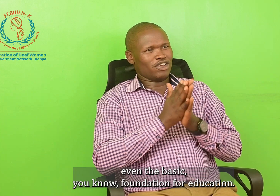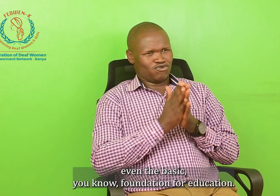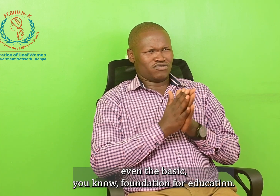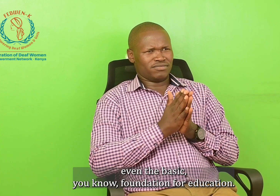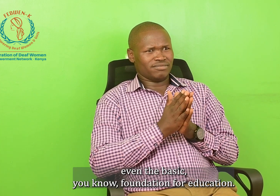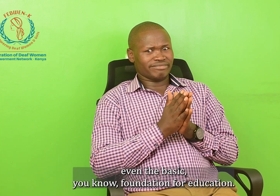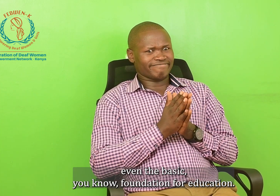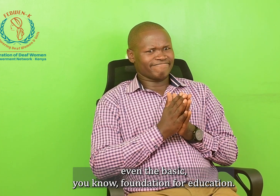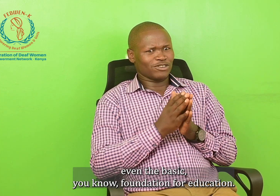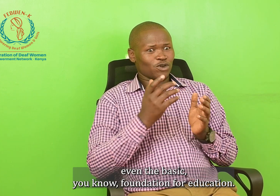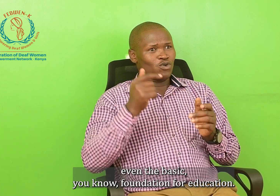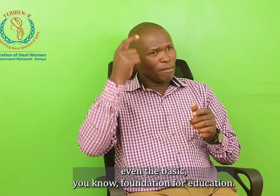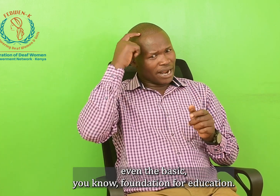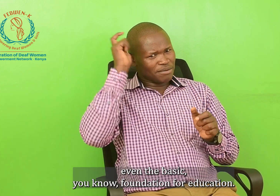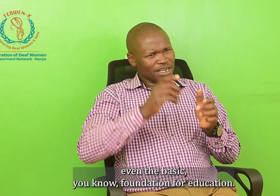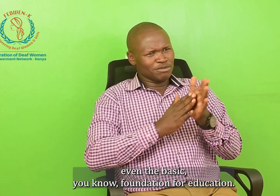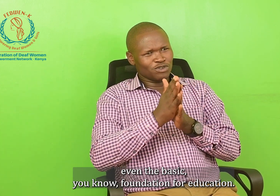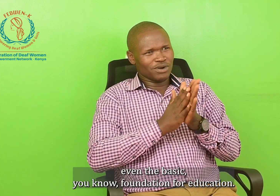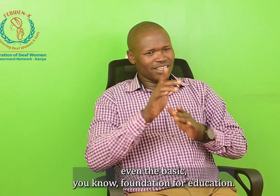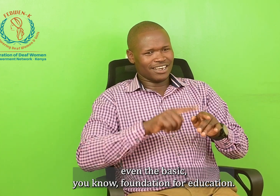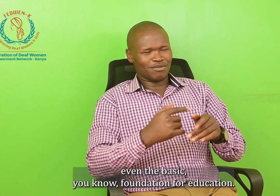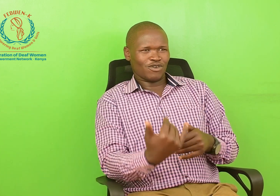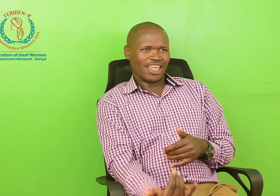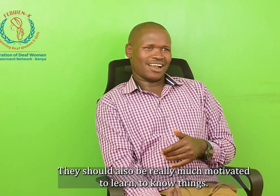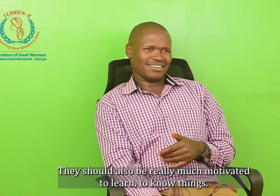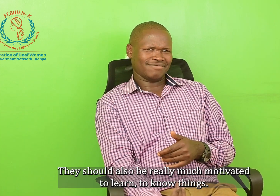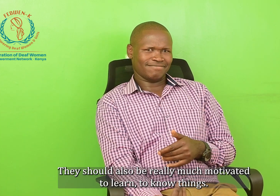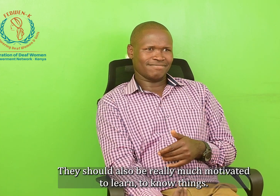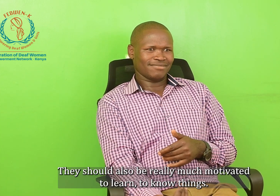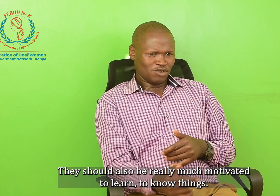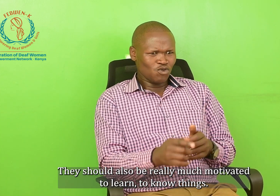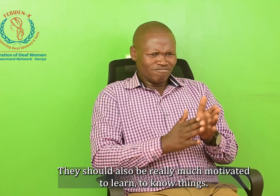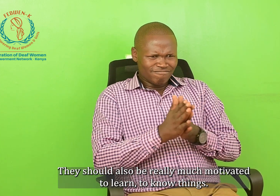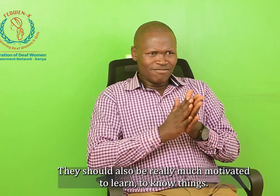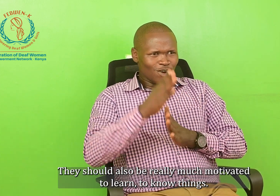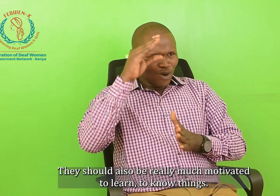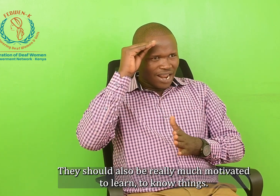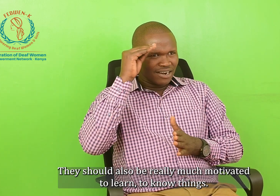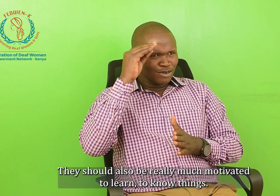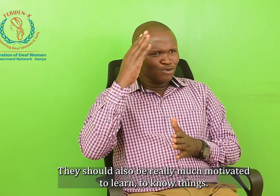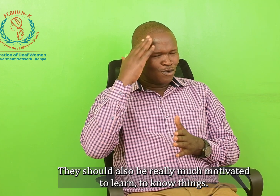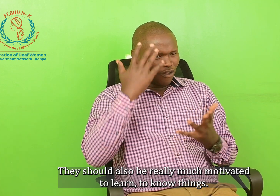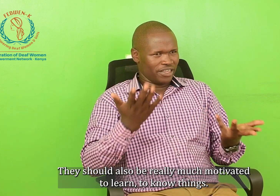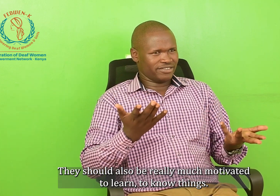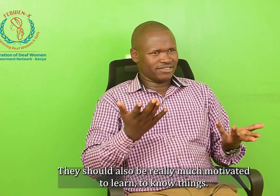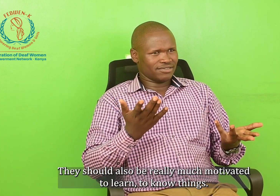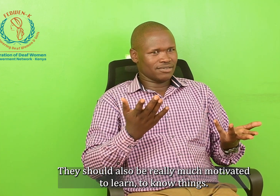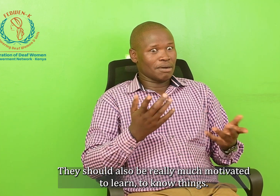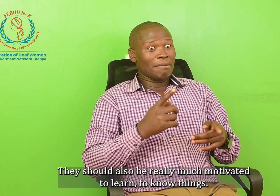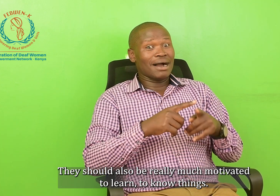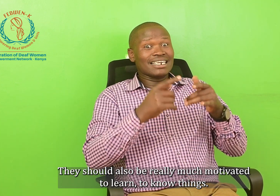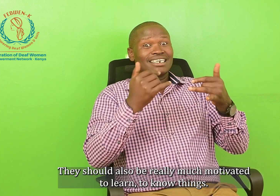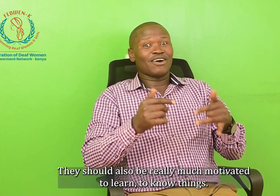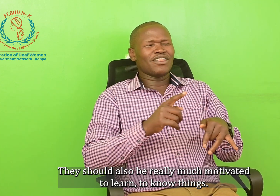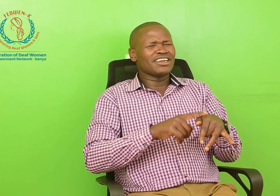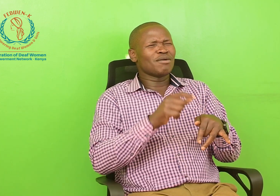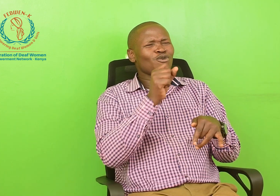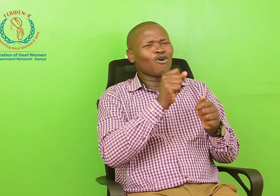the basic, foundation for education, they should also be really much motivated to learn, to know things. But